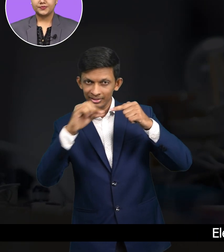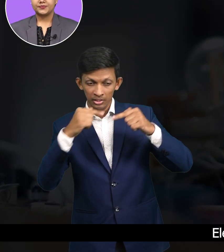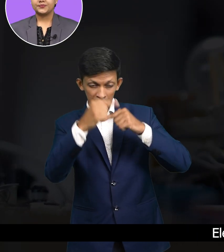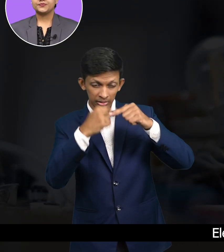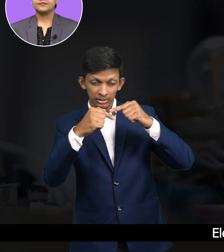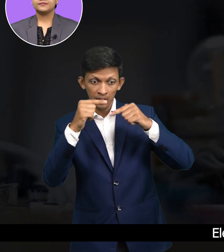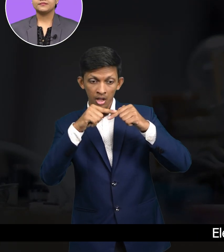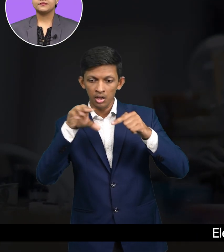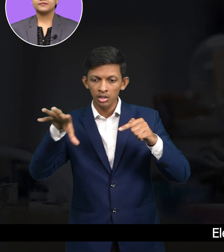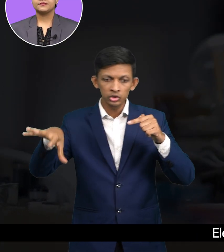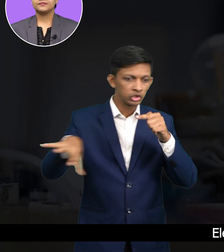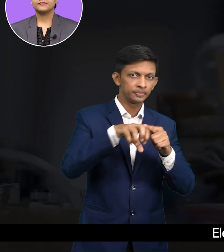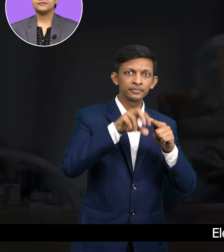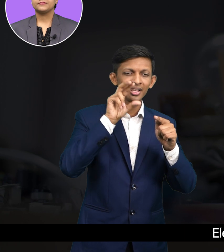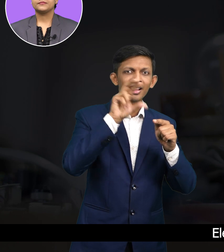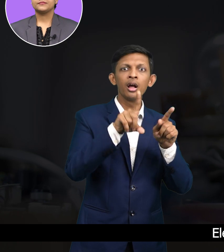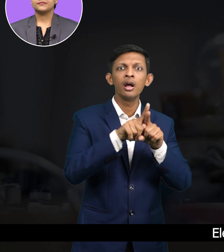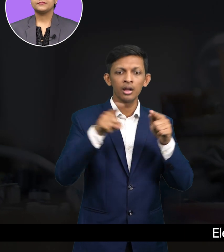electromagnet,